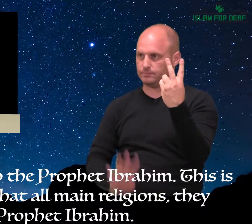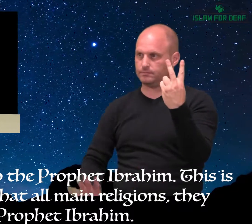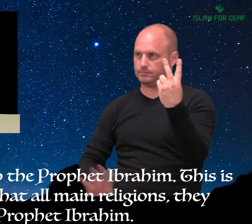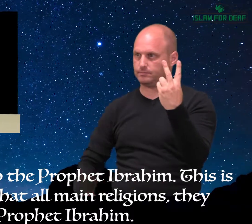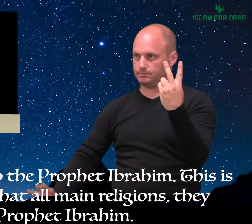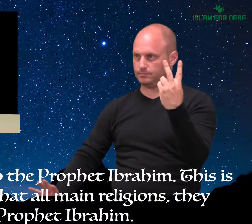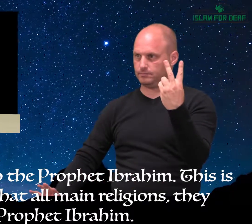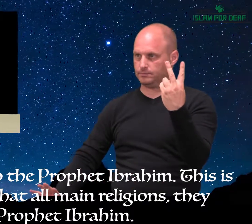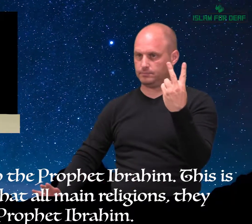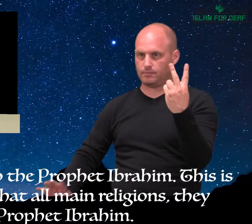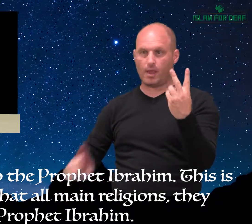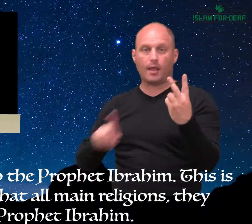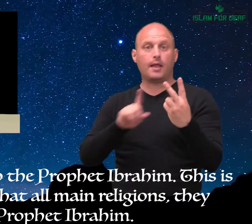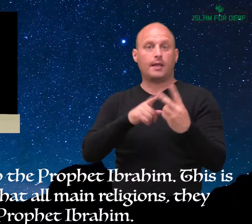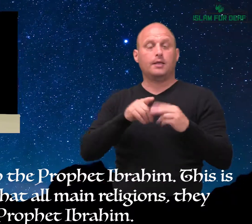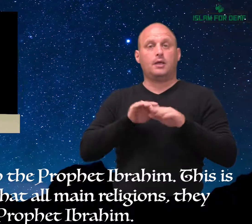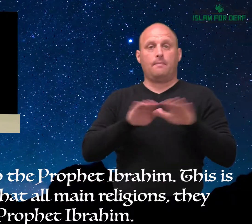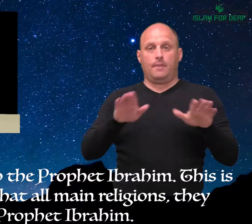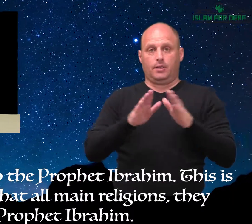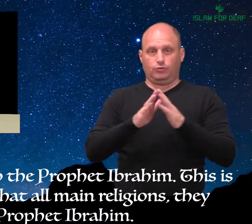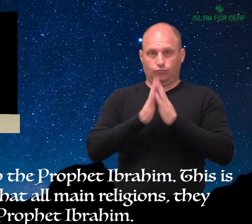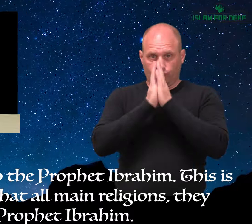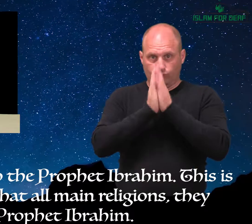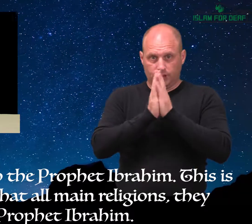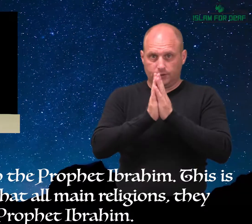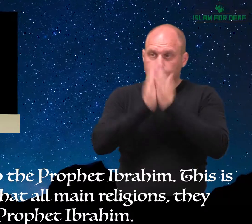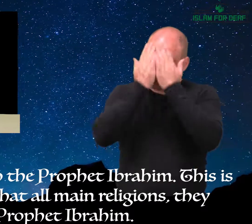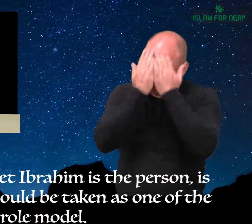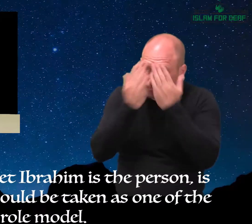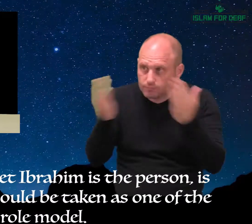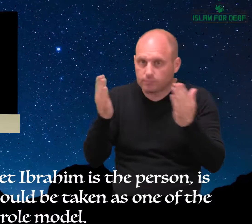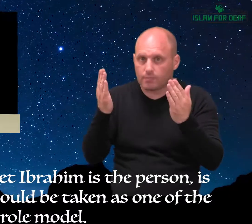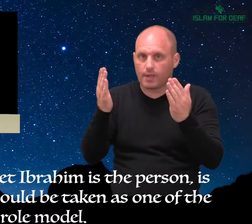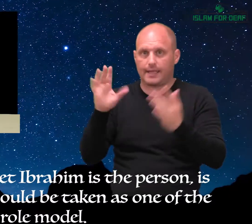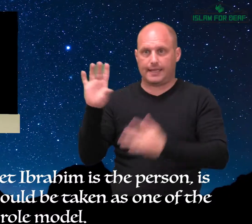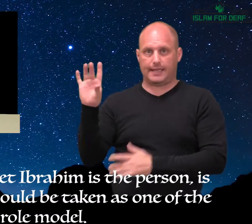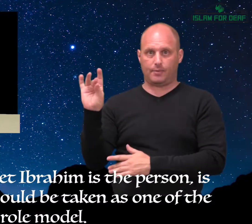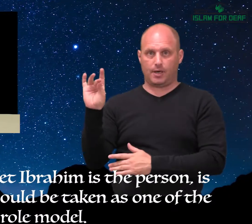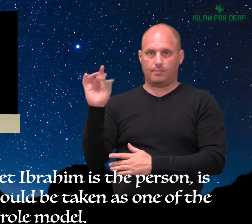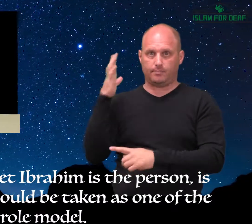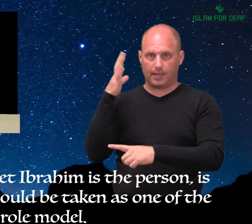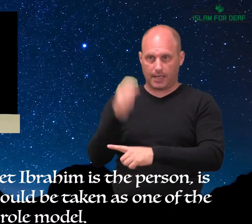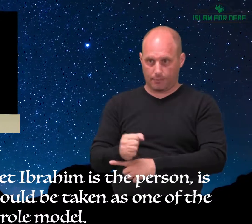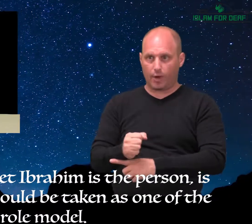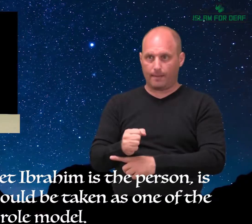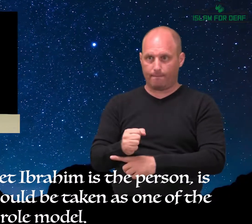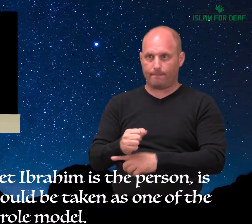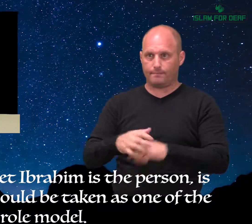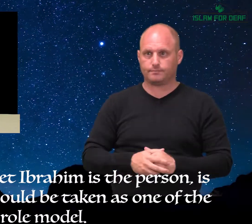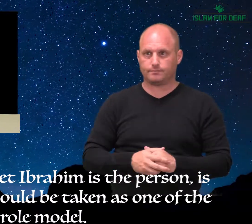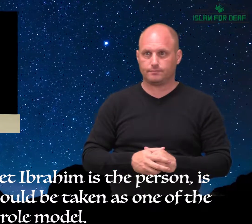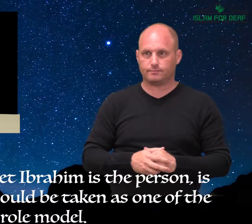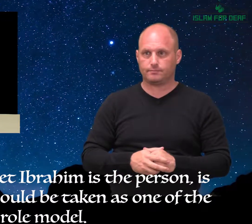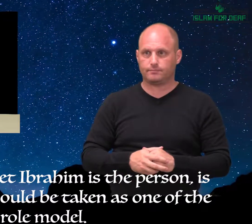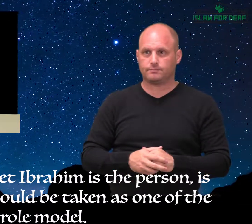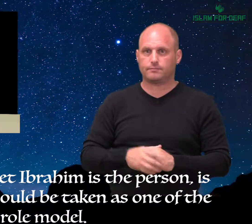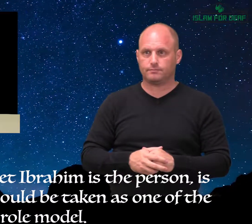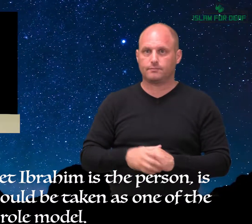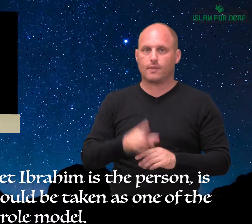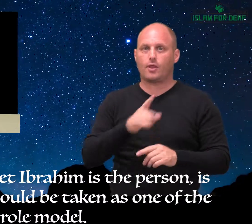religions, they respect Prophet Ibrahim. For Muslims, Prophet Ibrahim